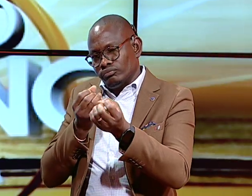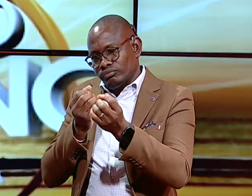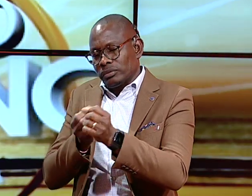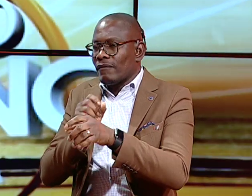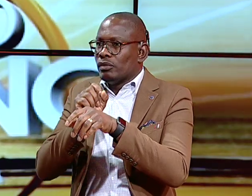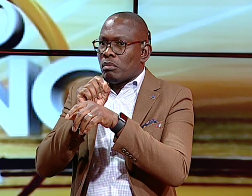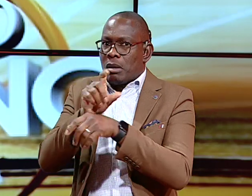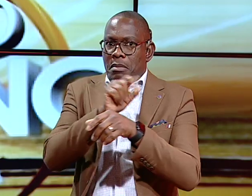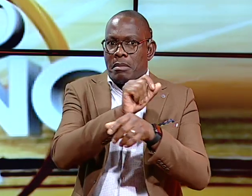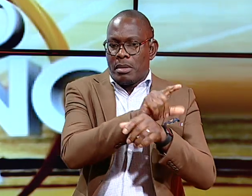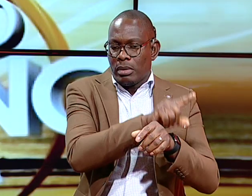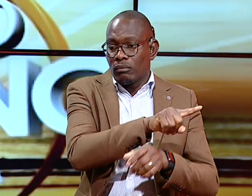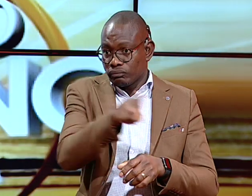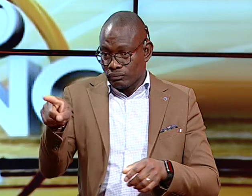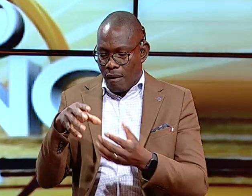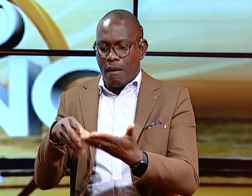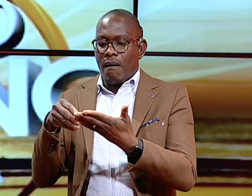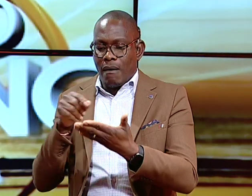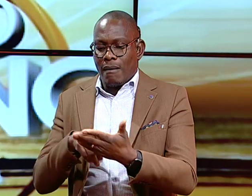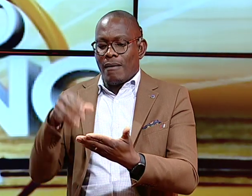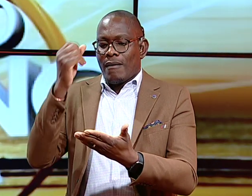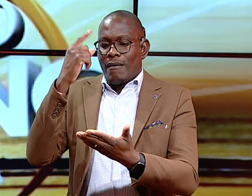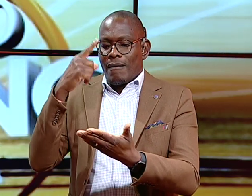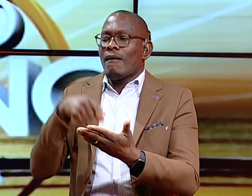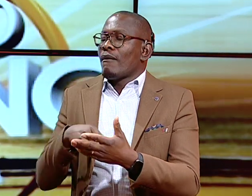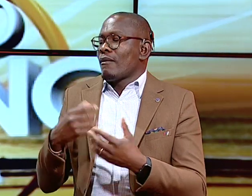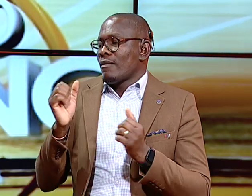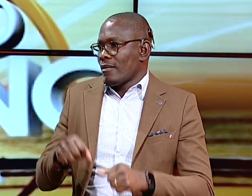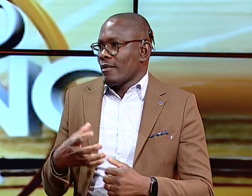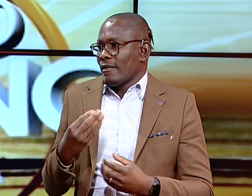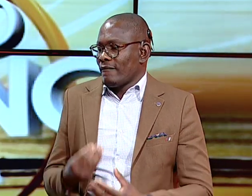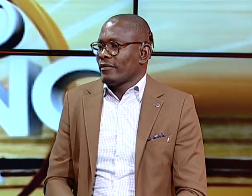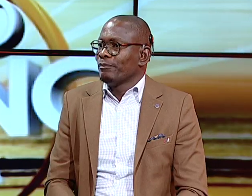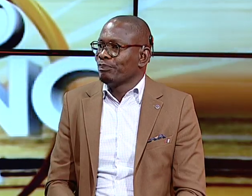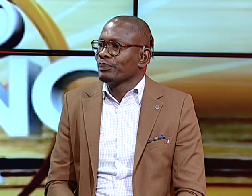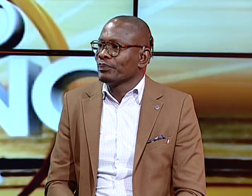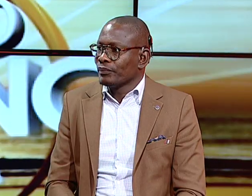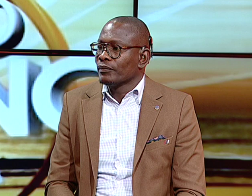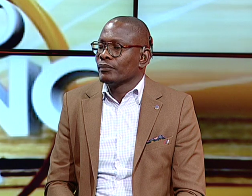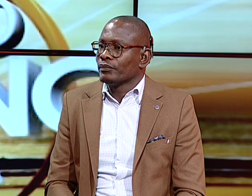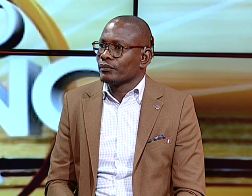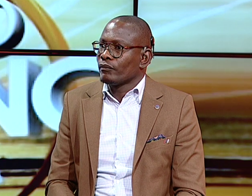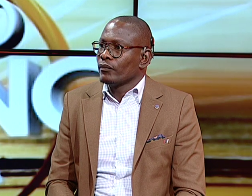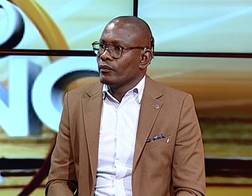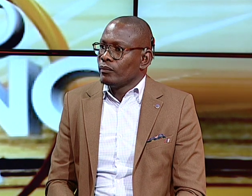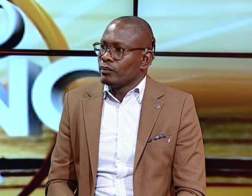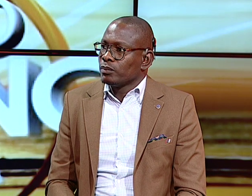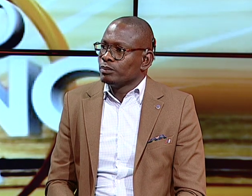as well. And then also that we, when we do have information, we try to share it with them them